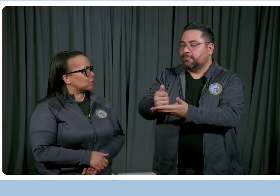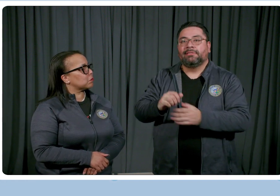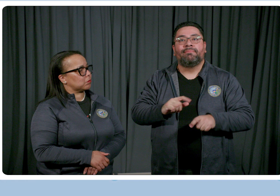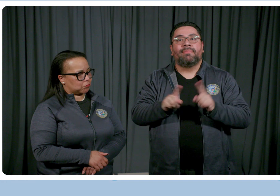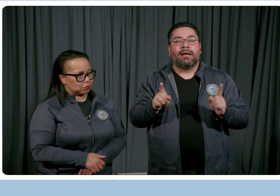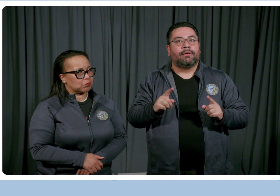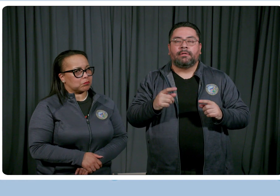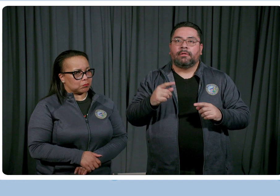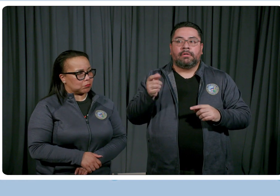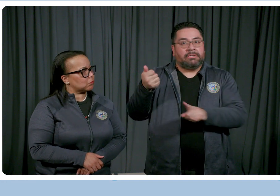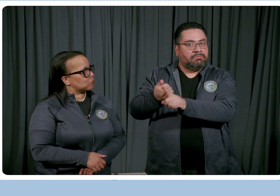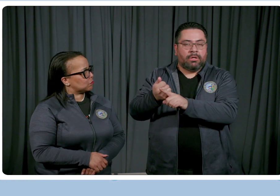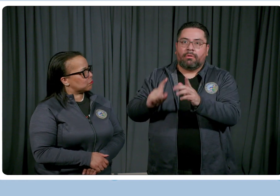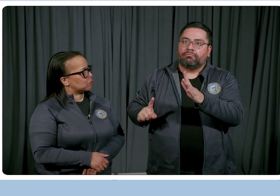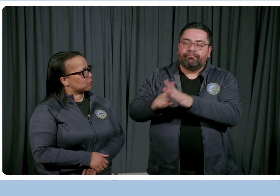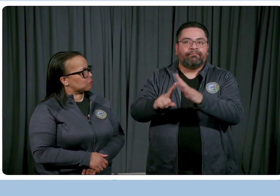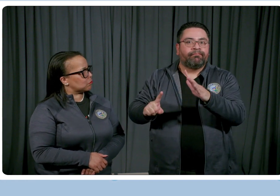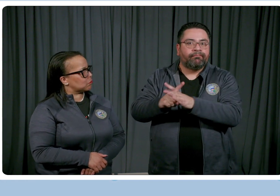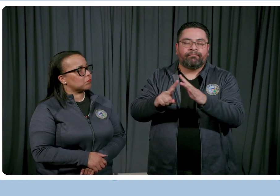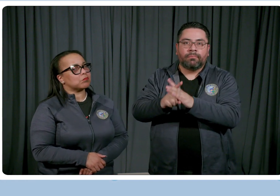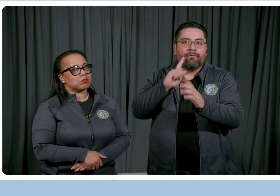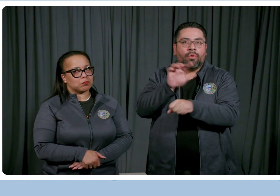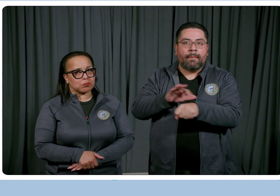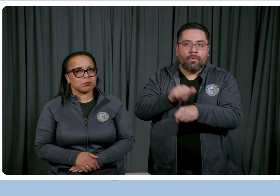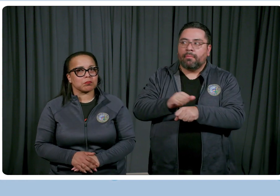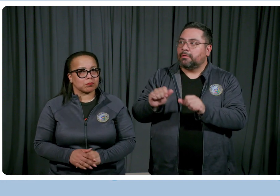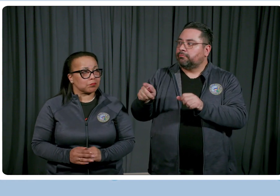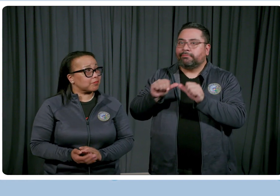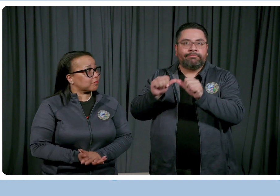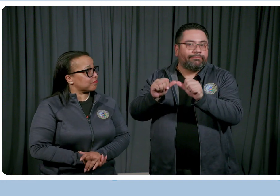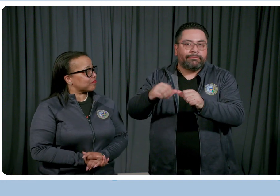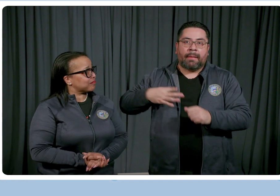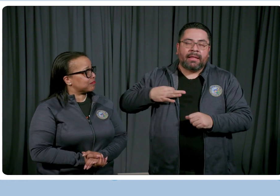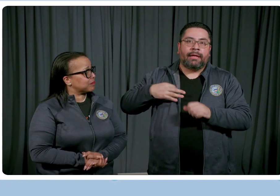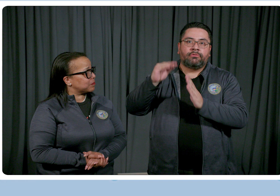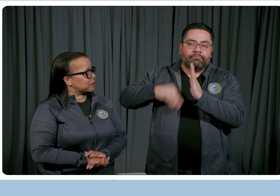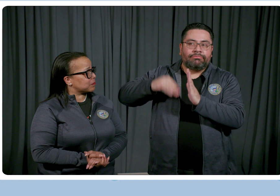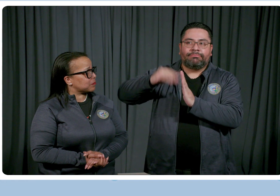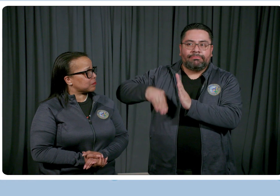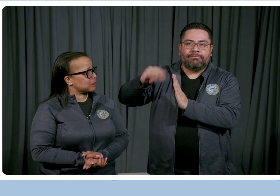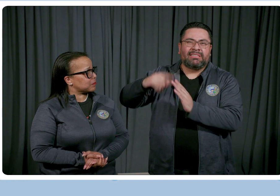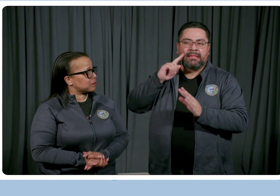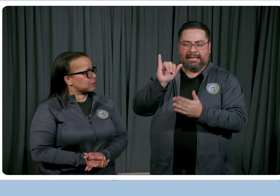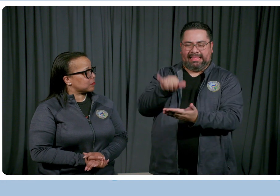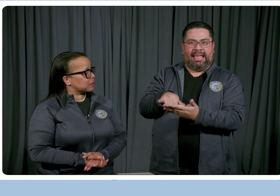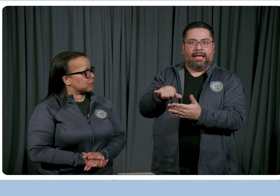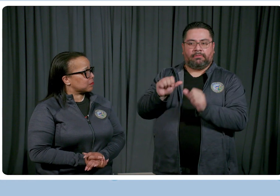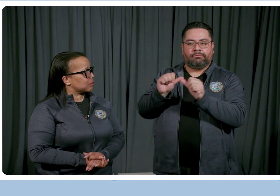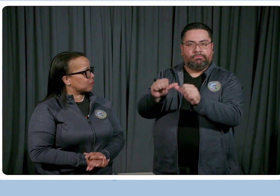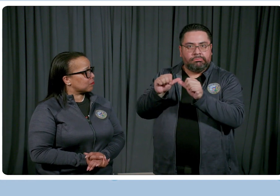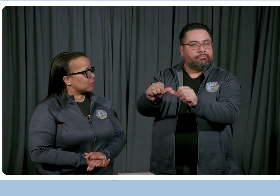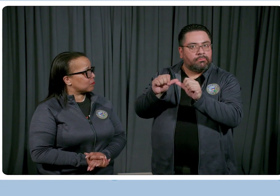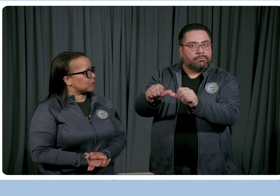really helped. But just the constant showing up for the appointments, the constant application, I just think that consistency and